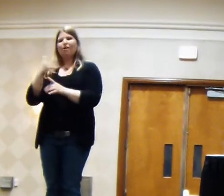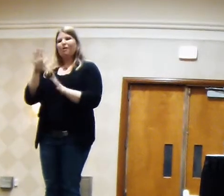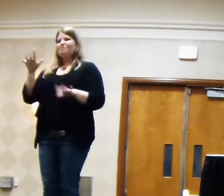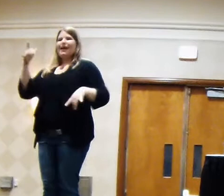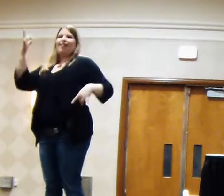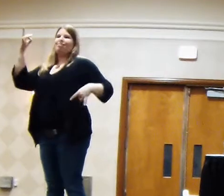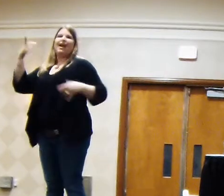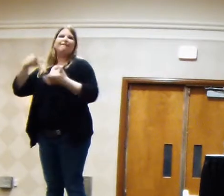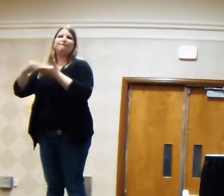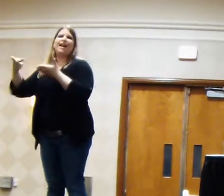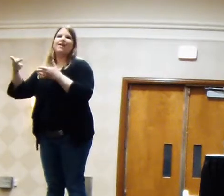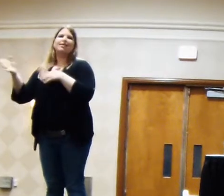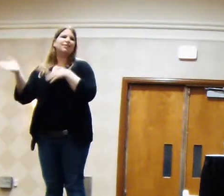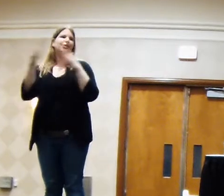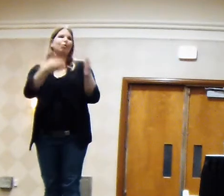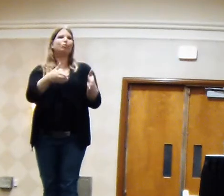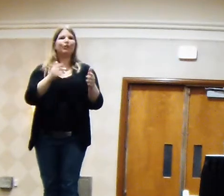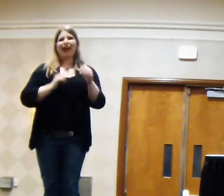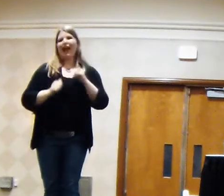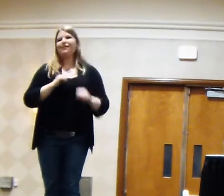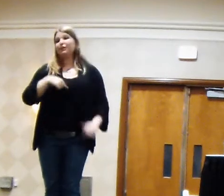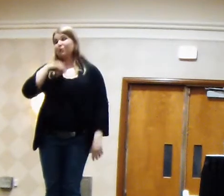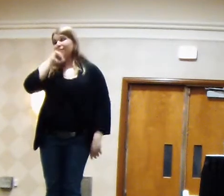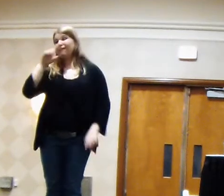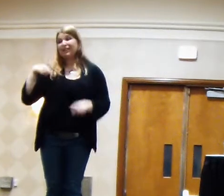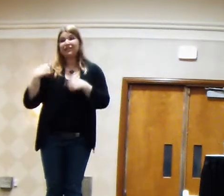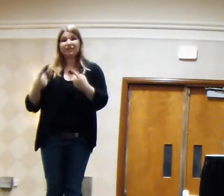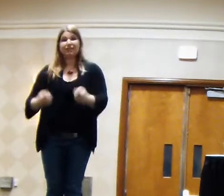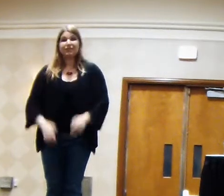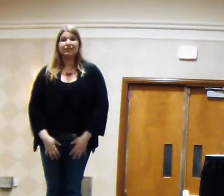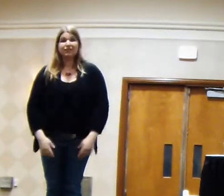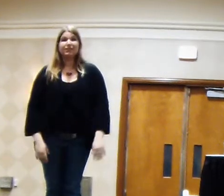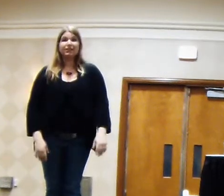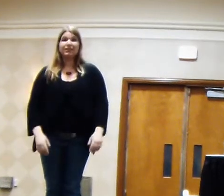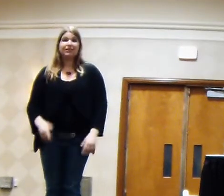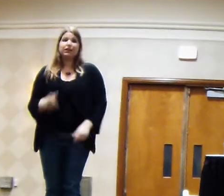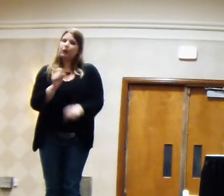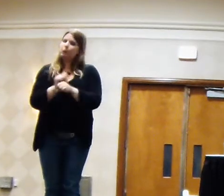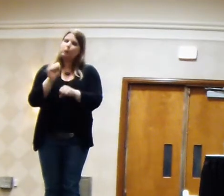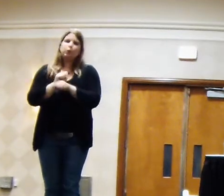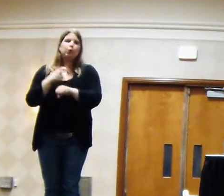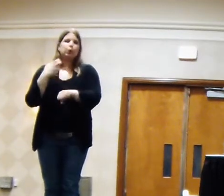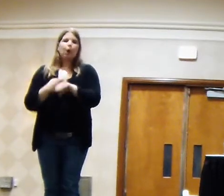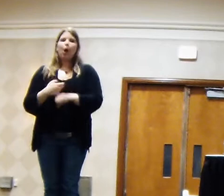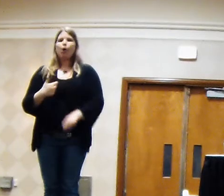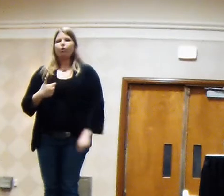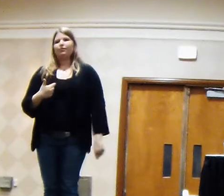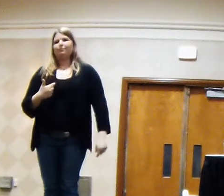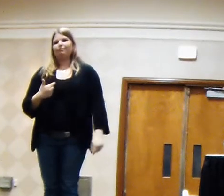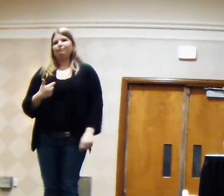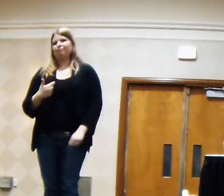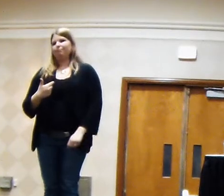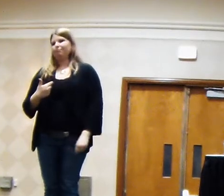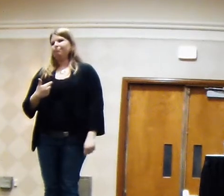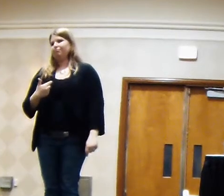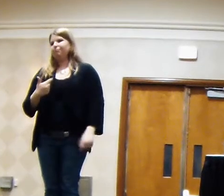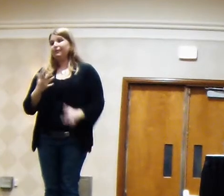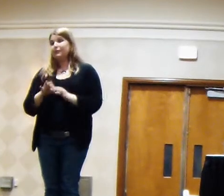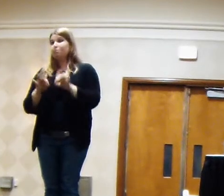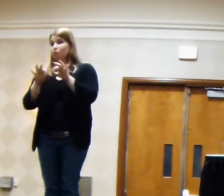but I've obviously since fallen in love with acting. And I work really hard. I've always worked really hard, which I think is the key to any